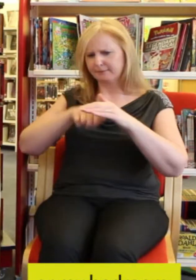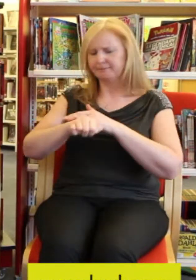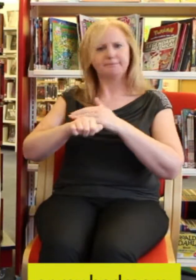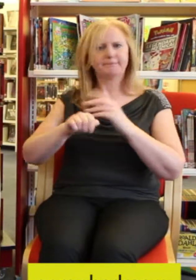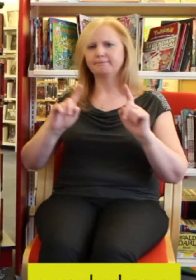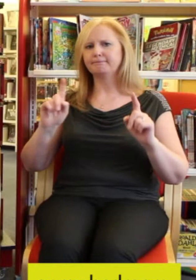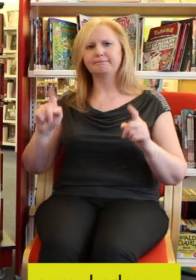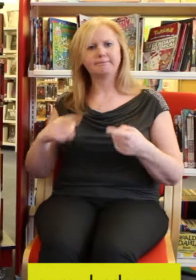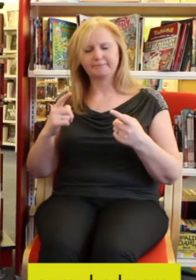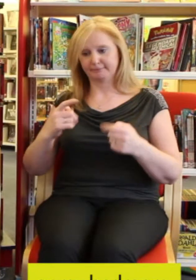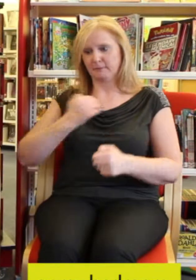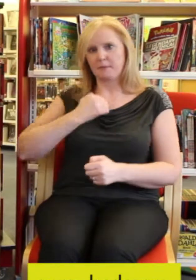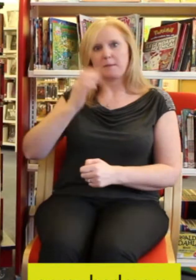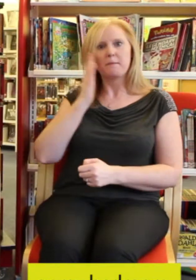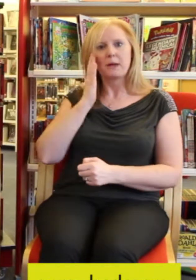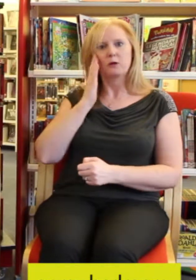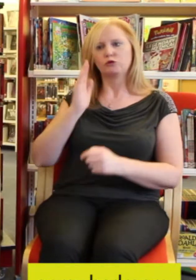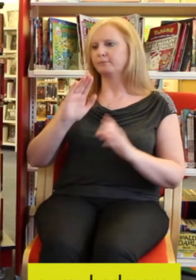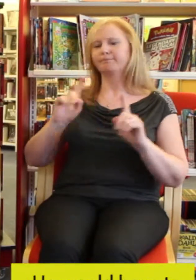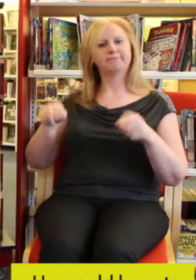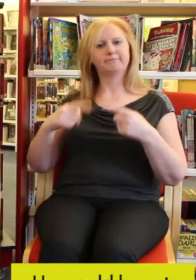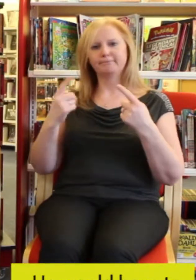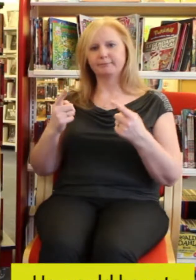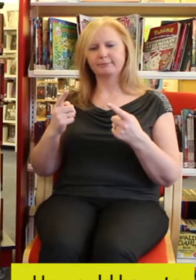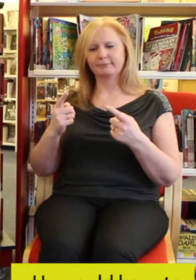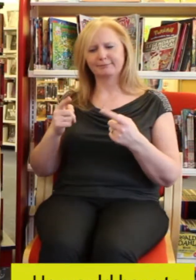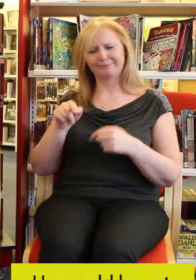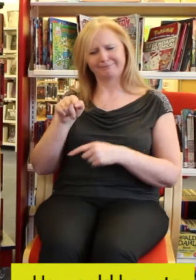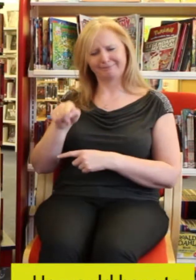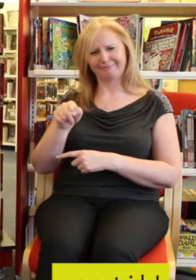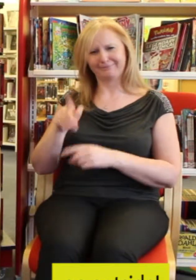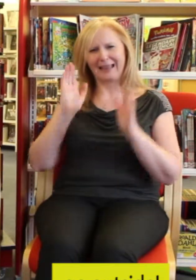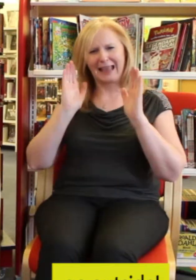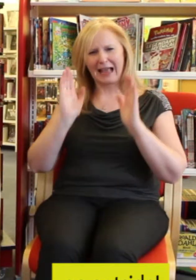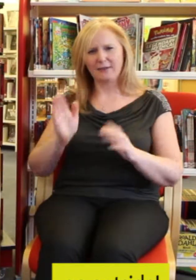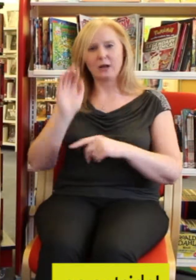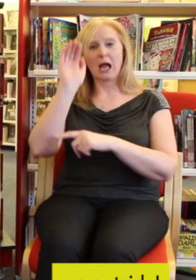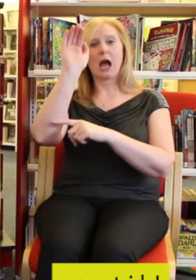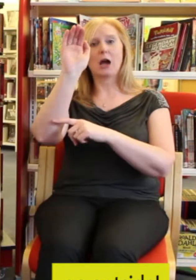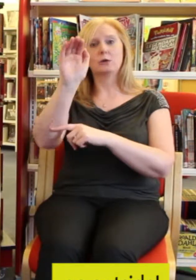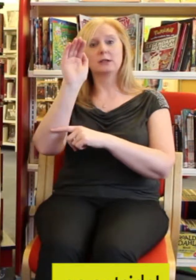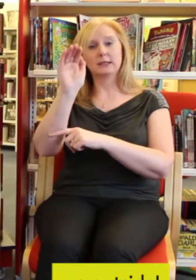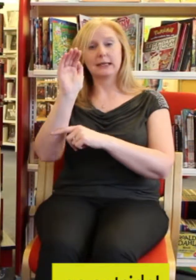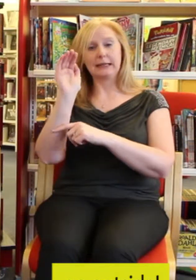or my bedroom. He would have to go outside.